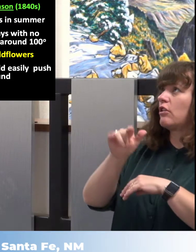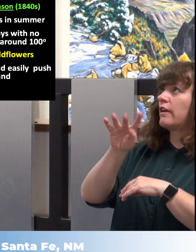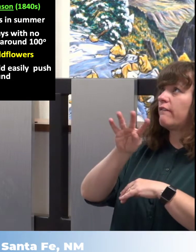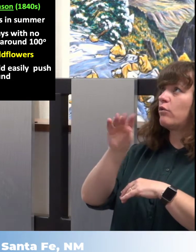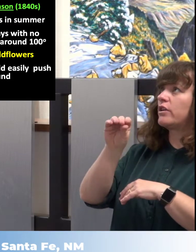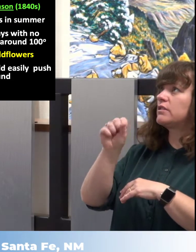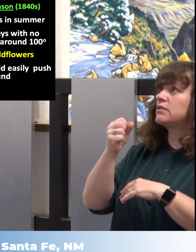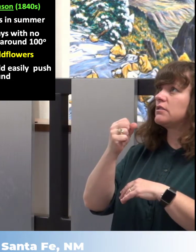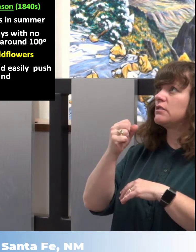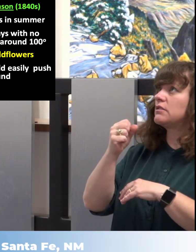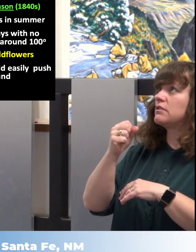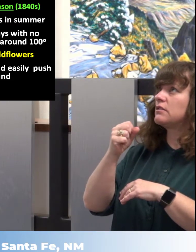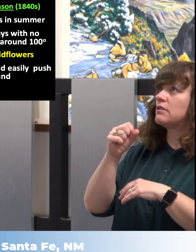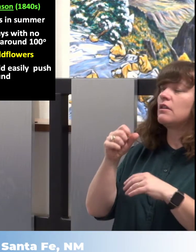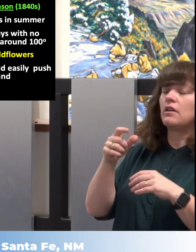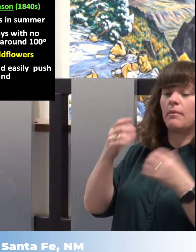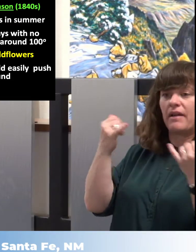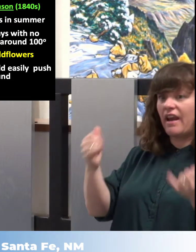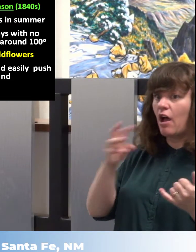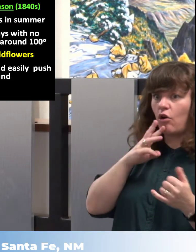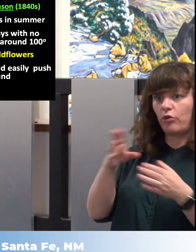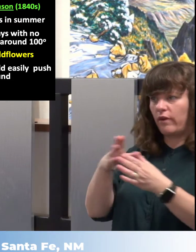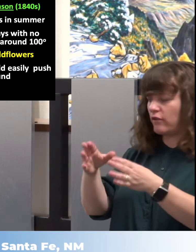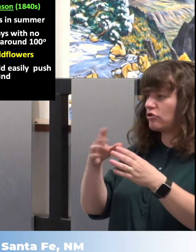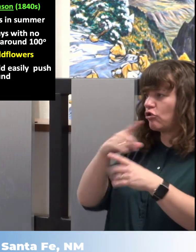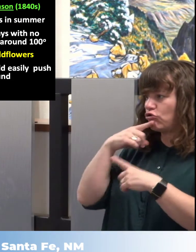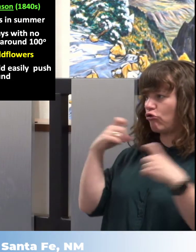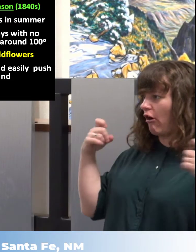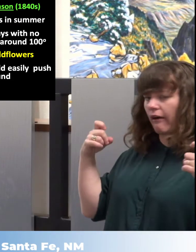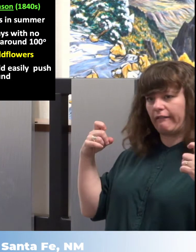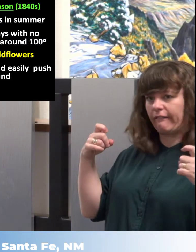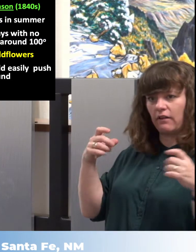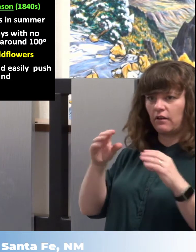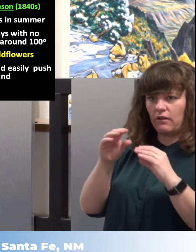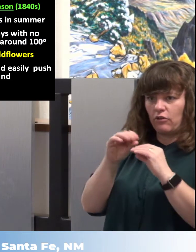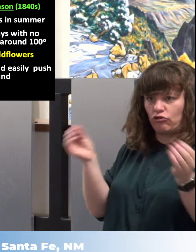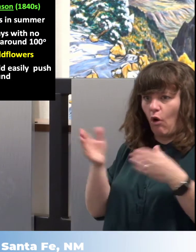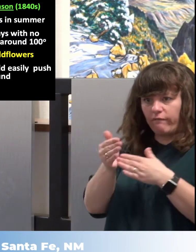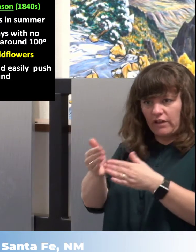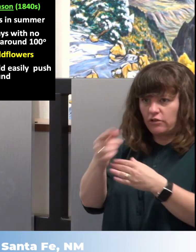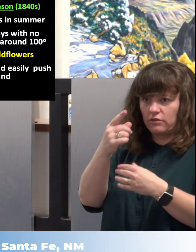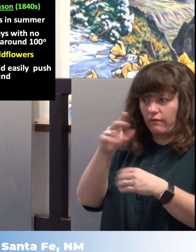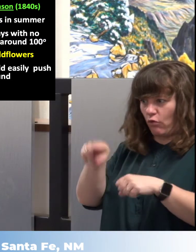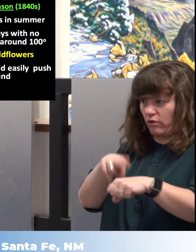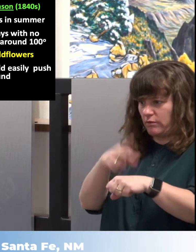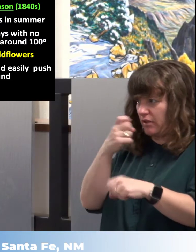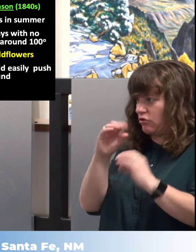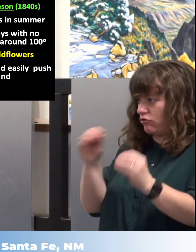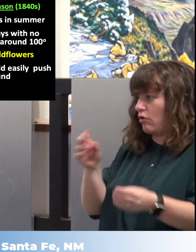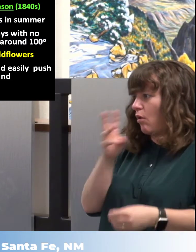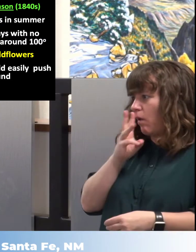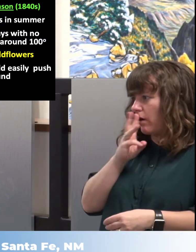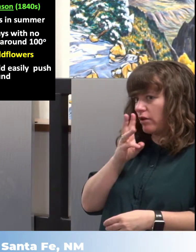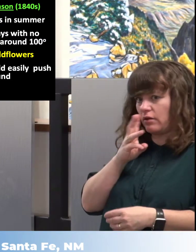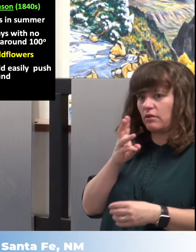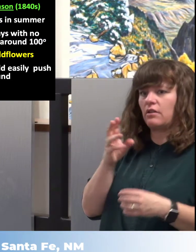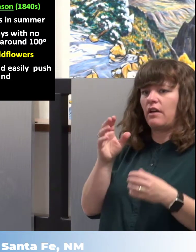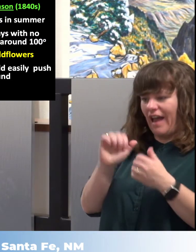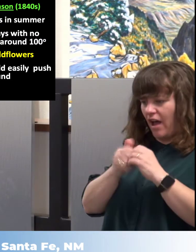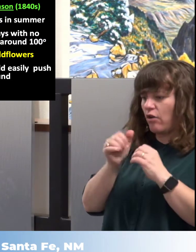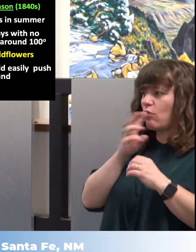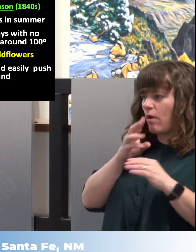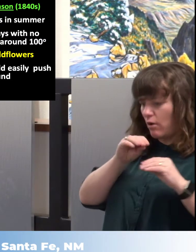The wetlands have dried up. The rivers don't run anymore. So, of course, they haven't got fish in them anymore because, you know, the way water moves in that landscape has